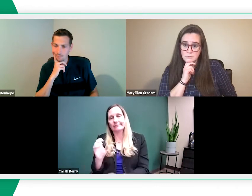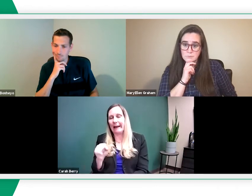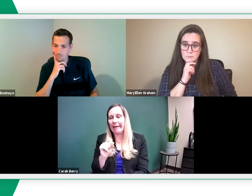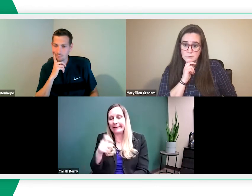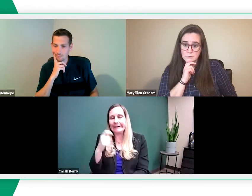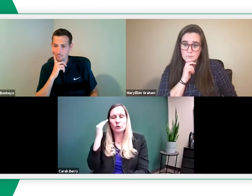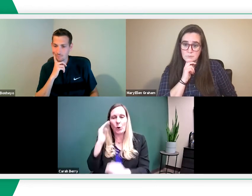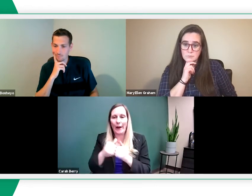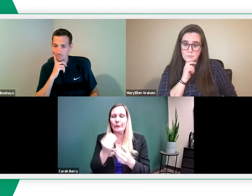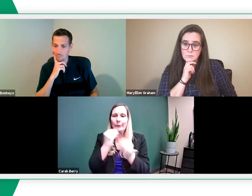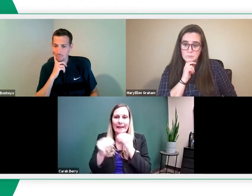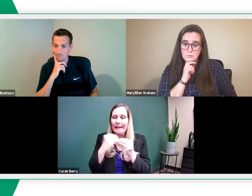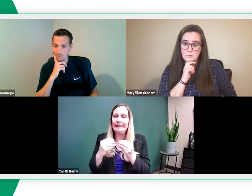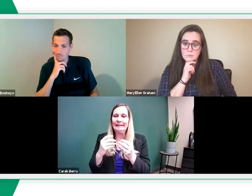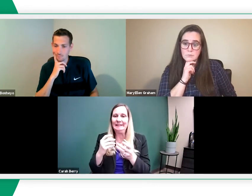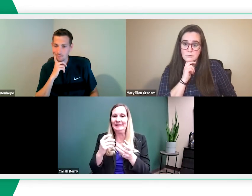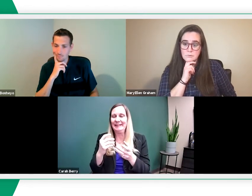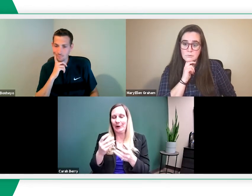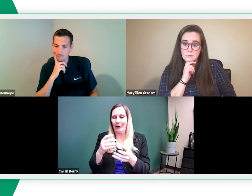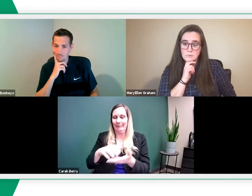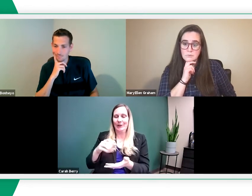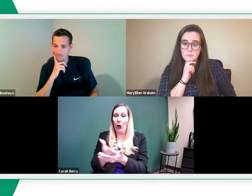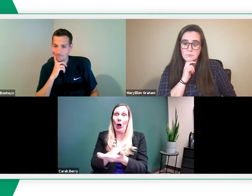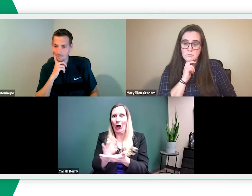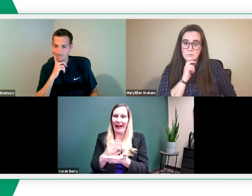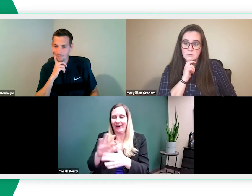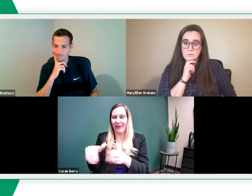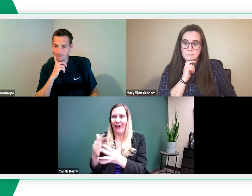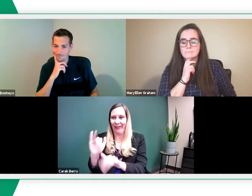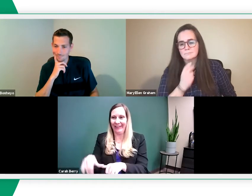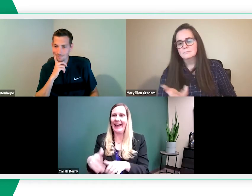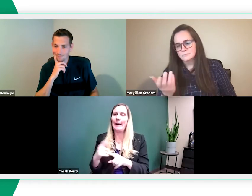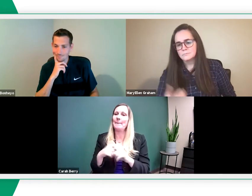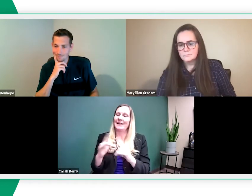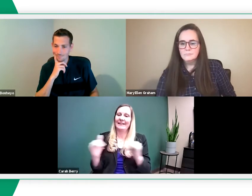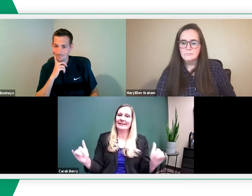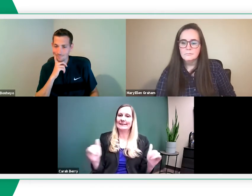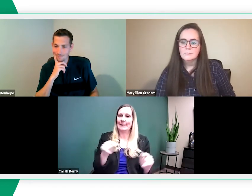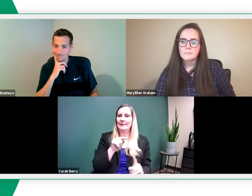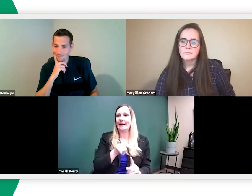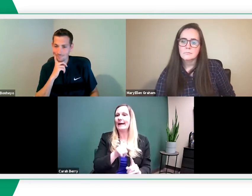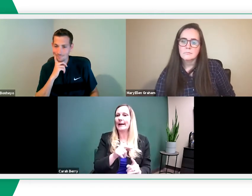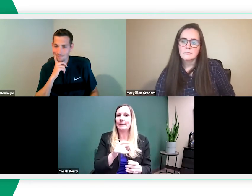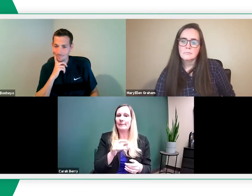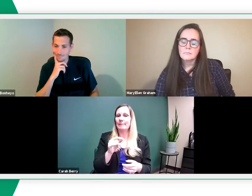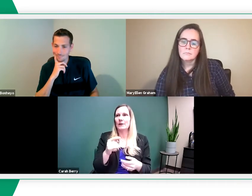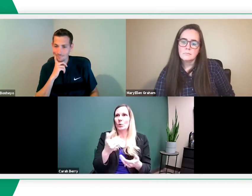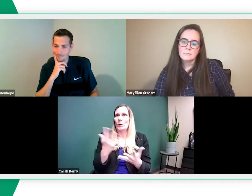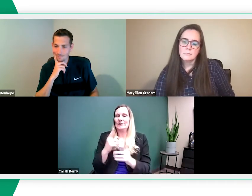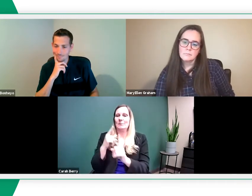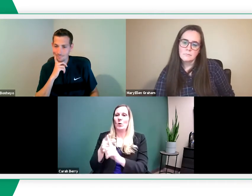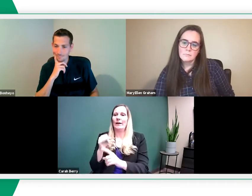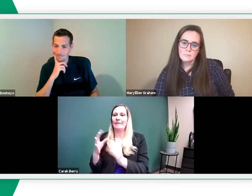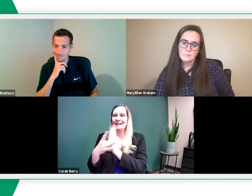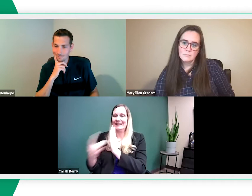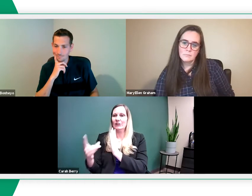to many of the other things they're learning. No, I mean, okay, I get it. They need to learn how to eat. They need to learn how to cook. But at the same